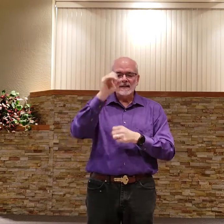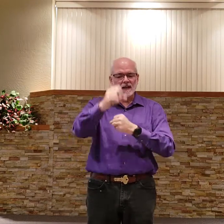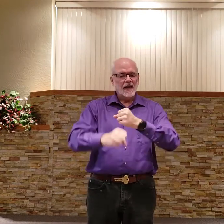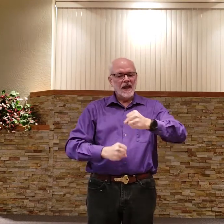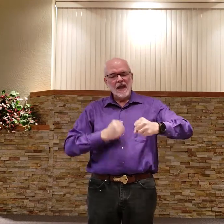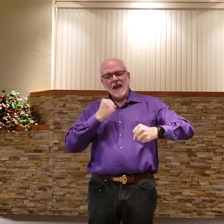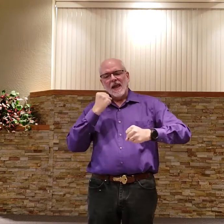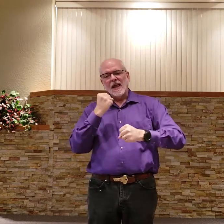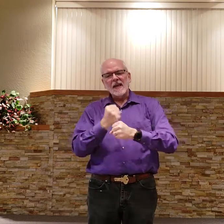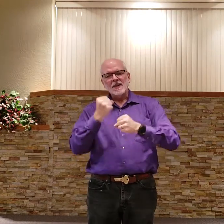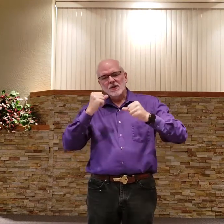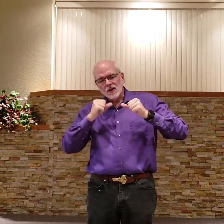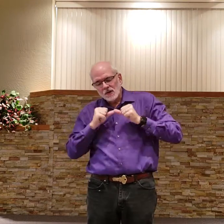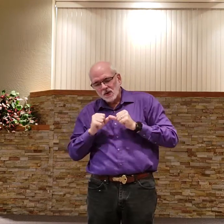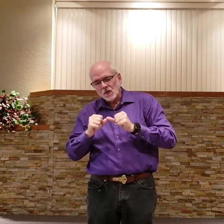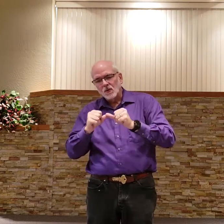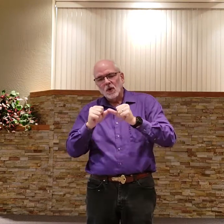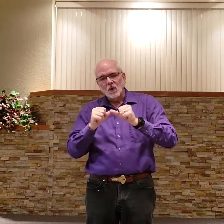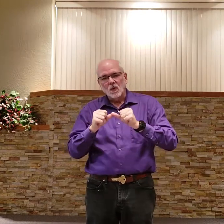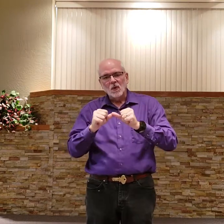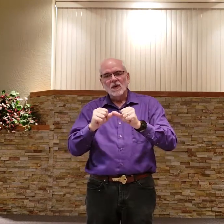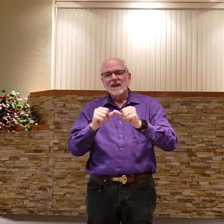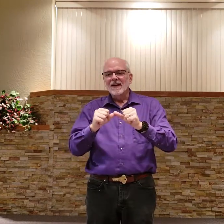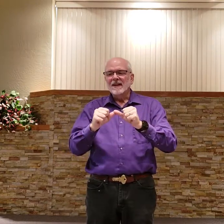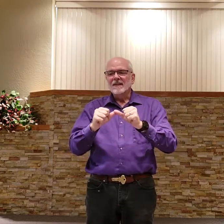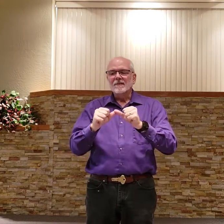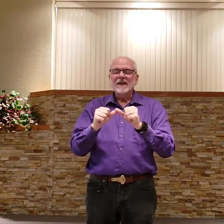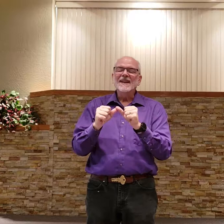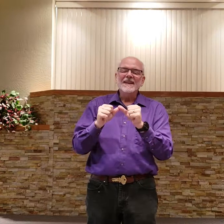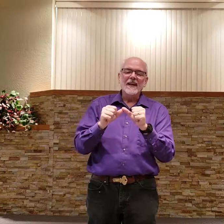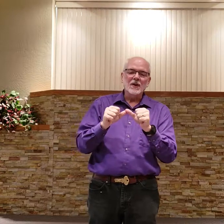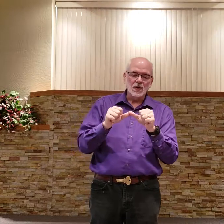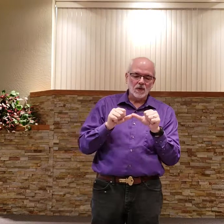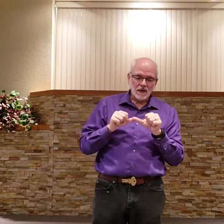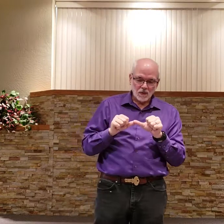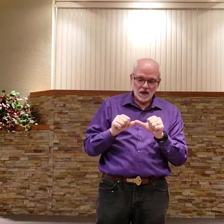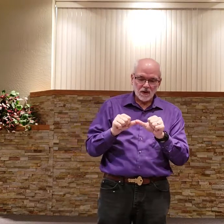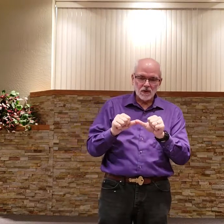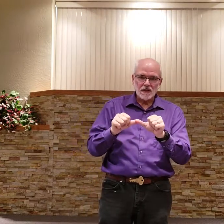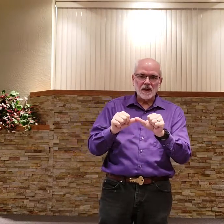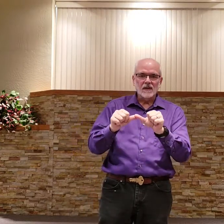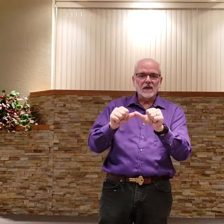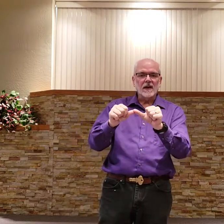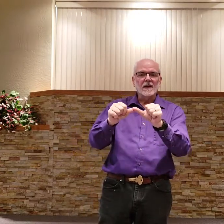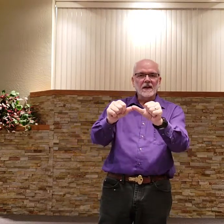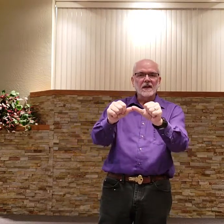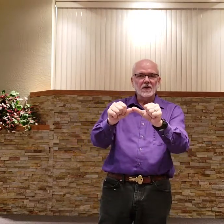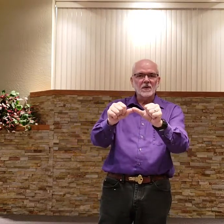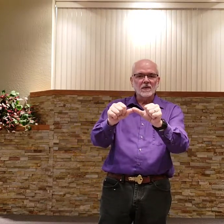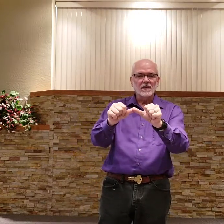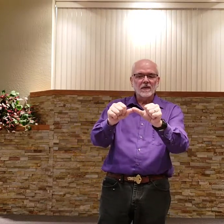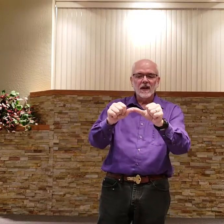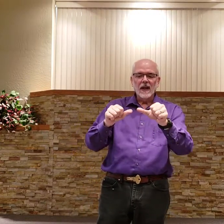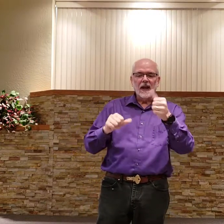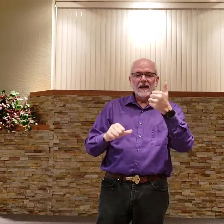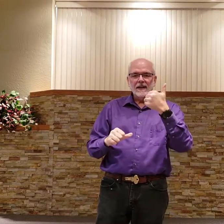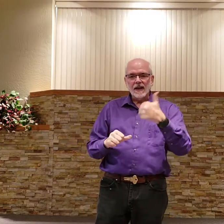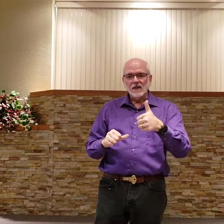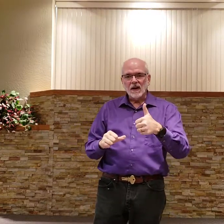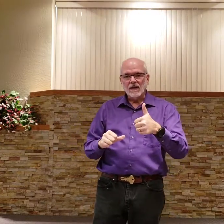While everlasting ages roll. Continue. We're going to use the sign for continue. Take your left